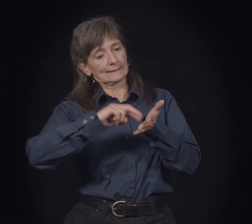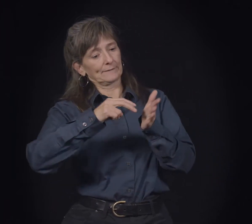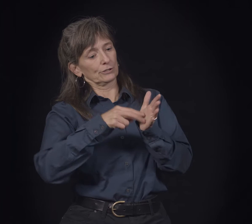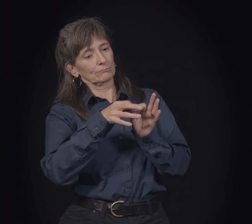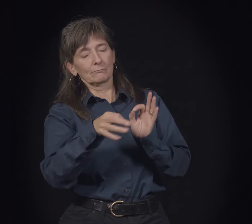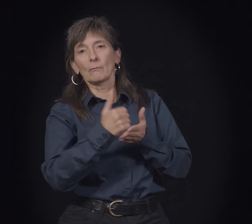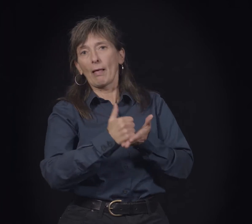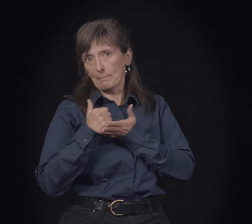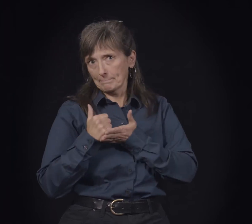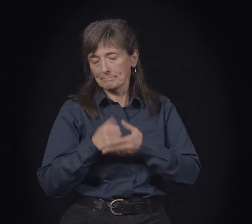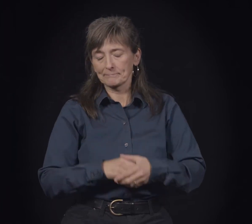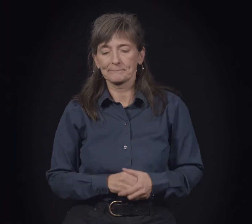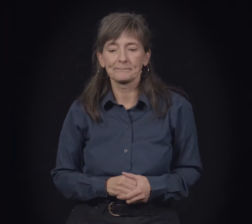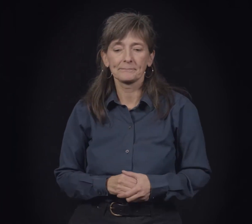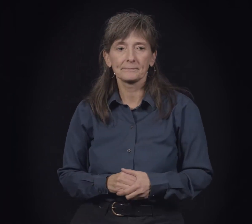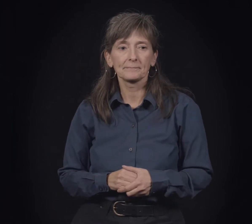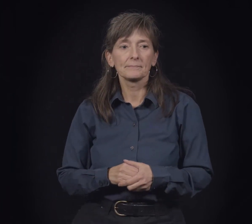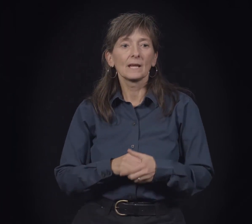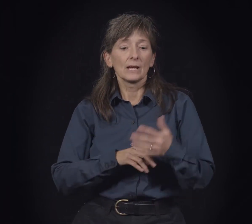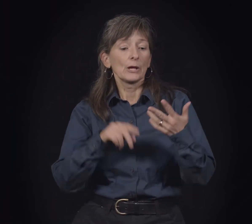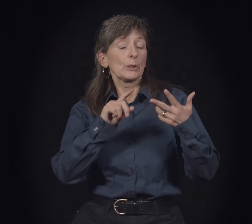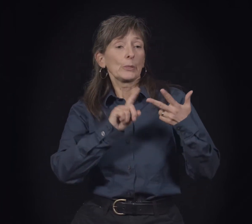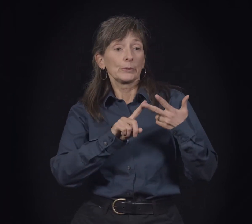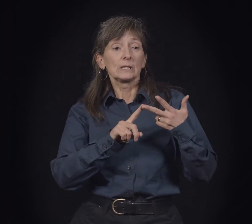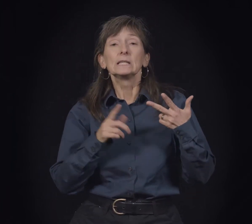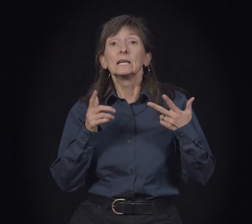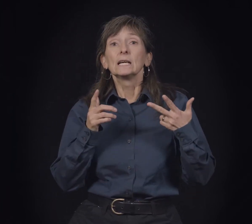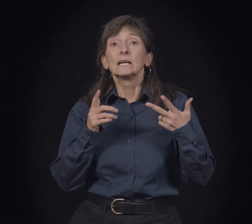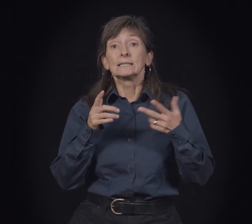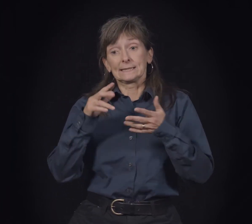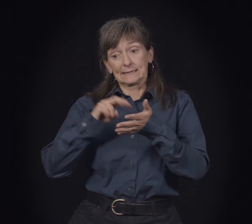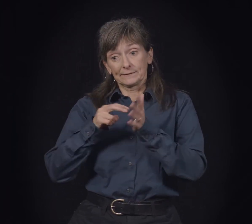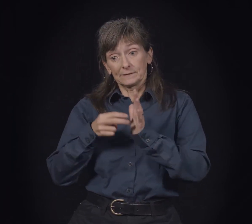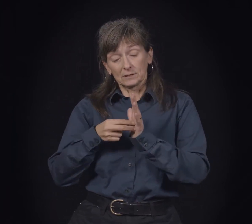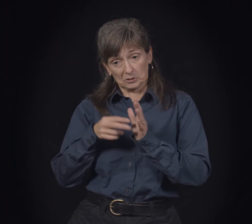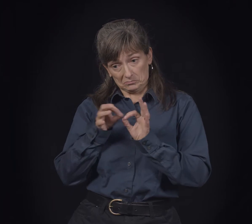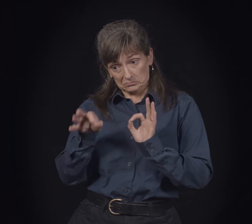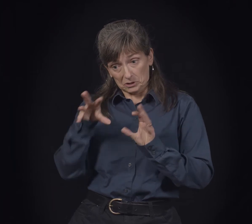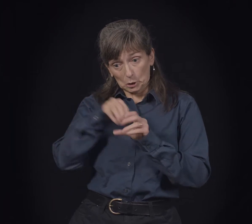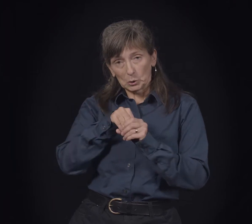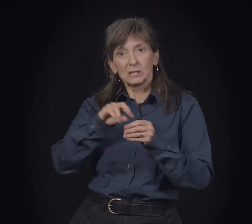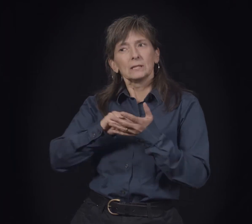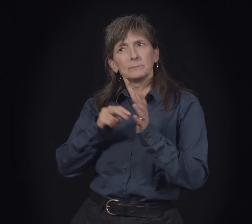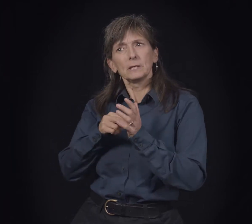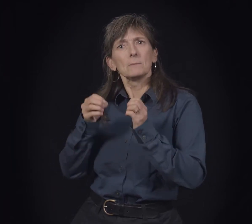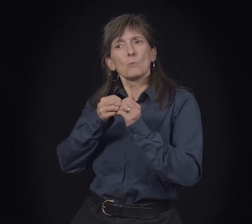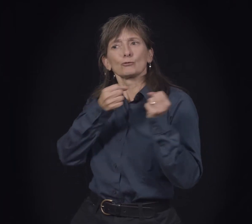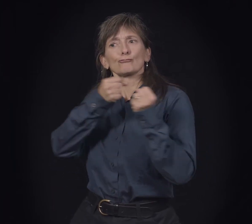We need a definition in order to have enforcement and give teeth to the standards. A